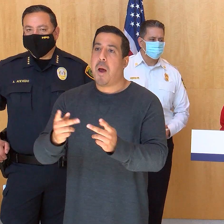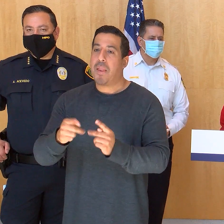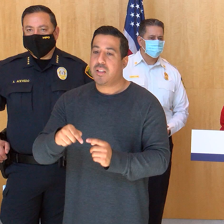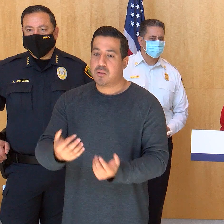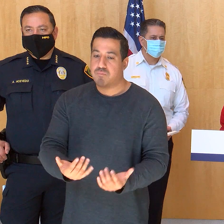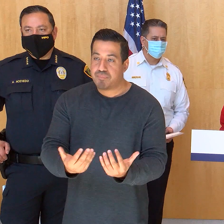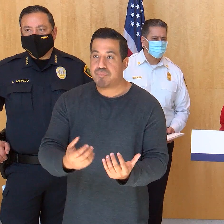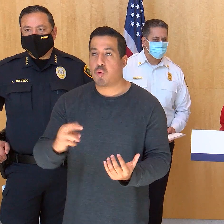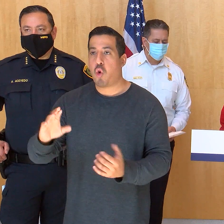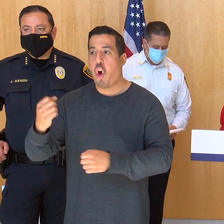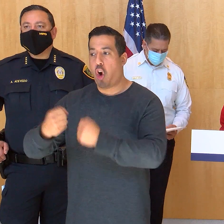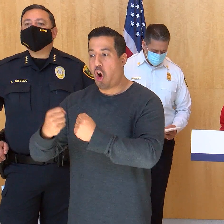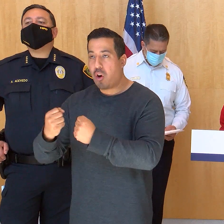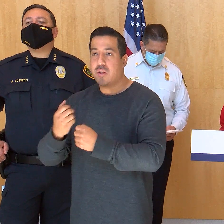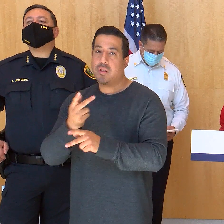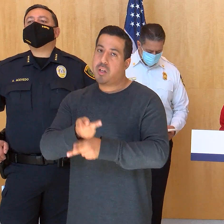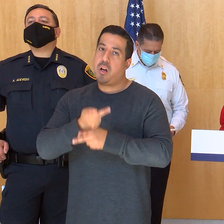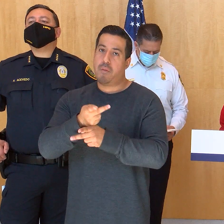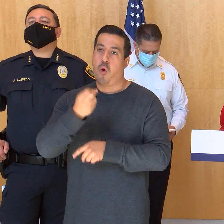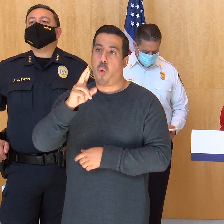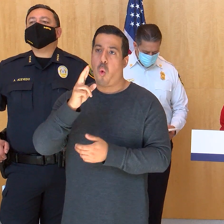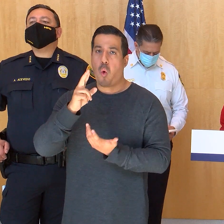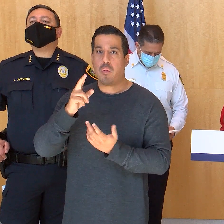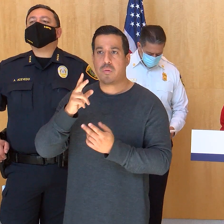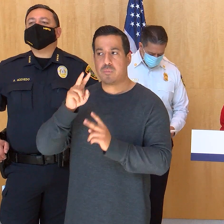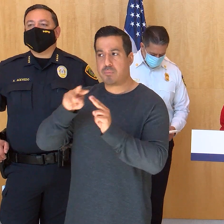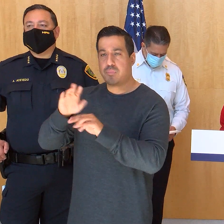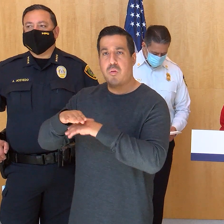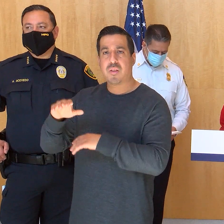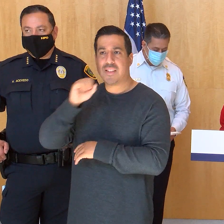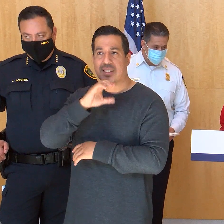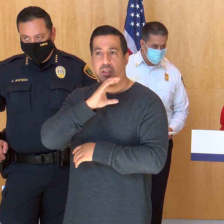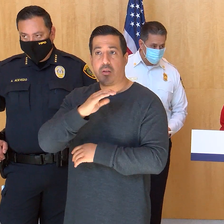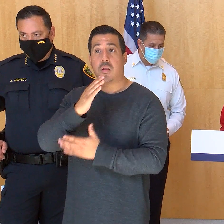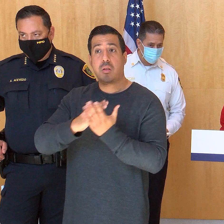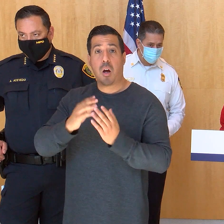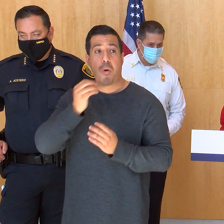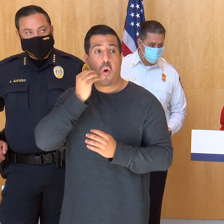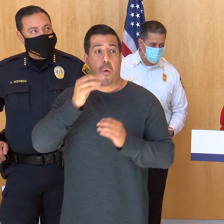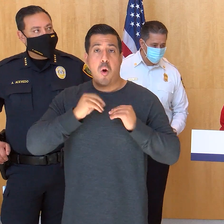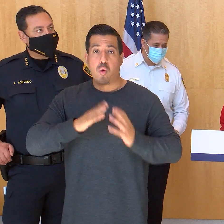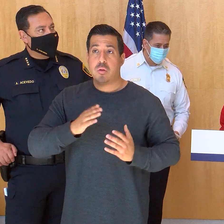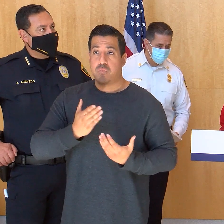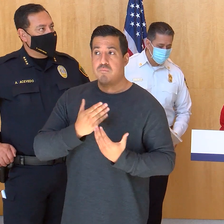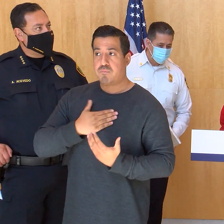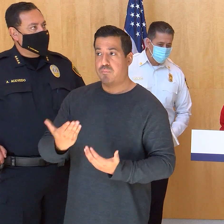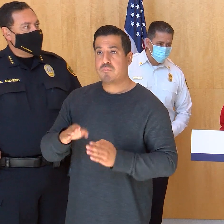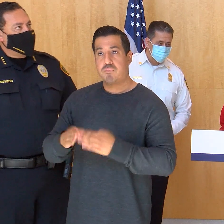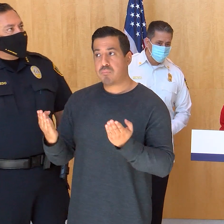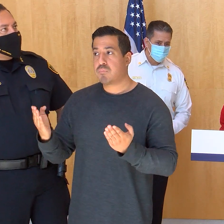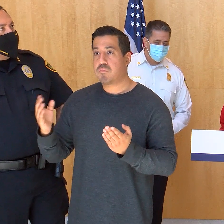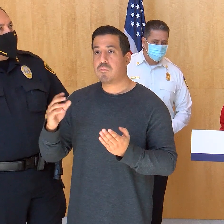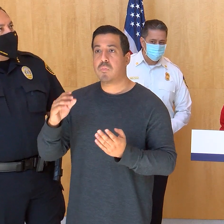their cars, and certainly to check on seniors. I've had homeowners offer their homes to be able to open